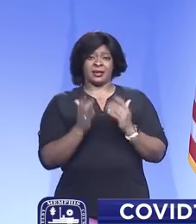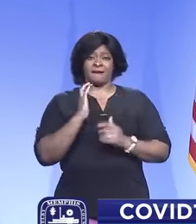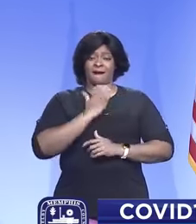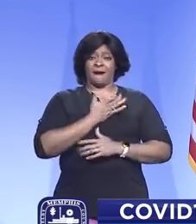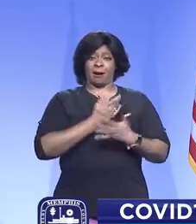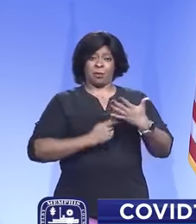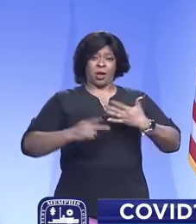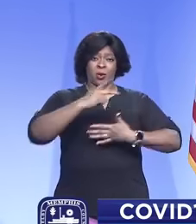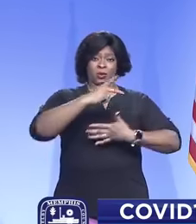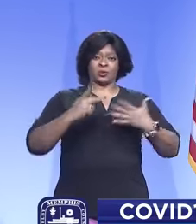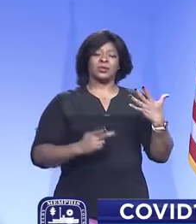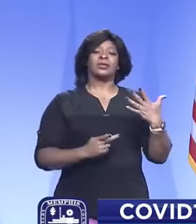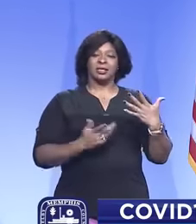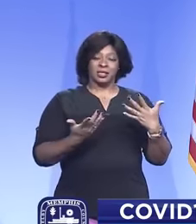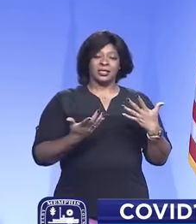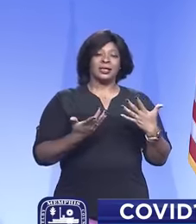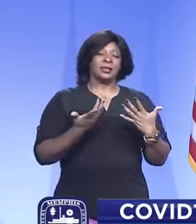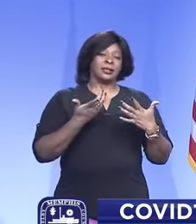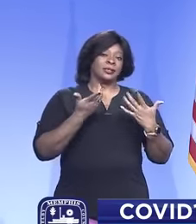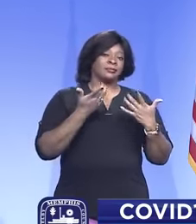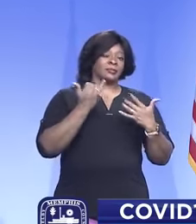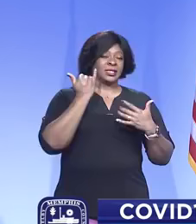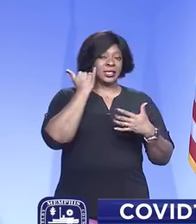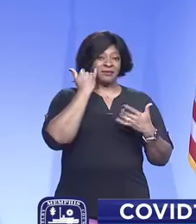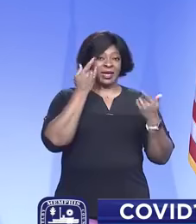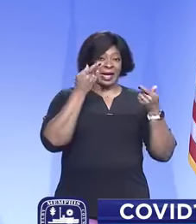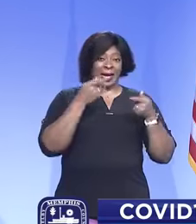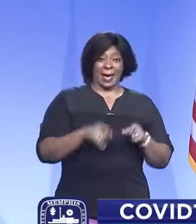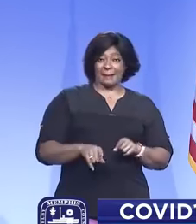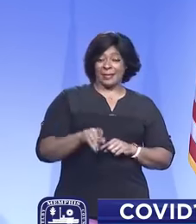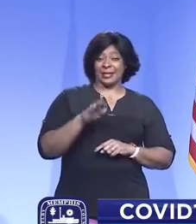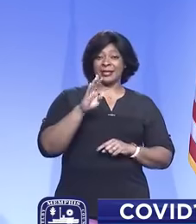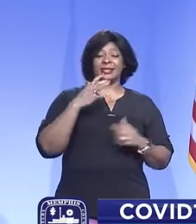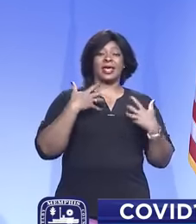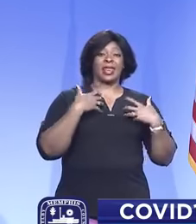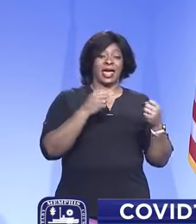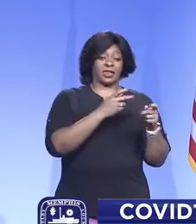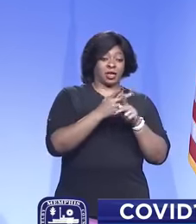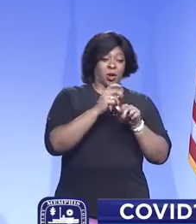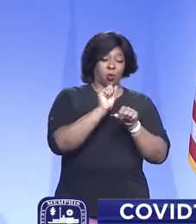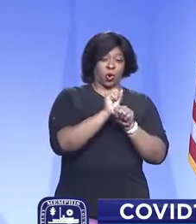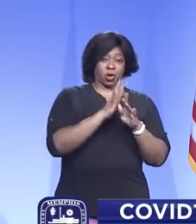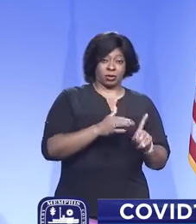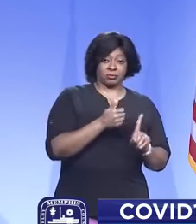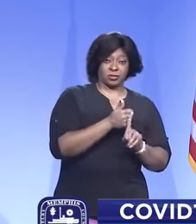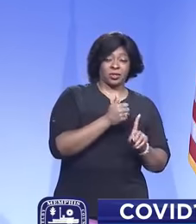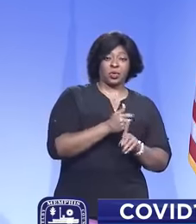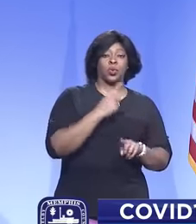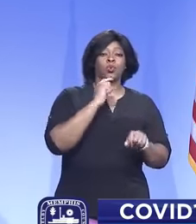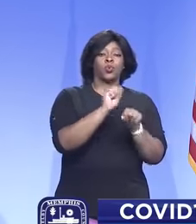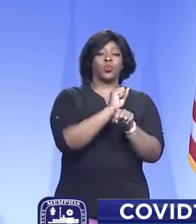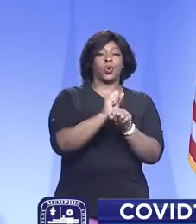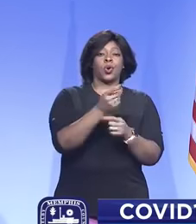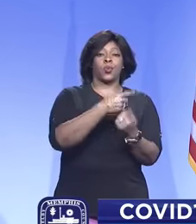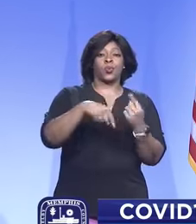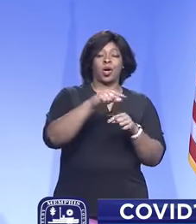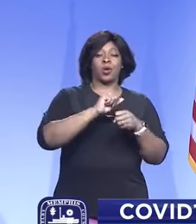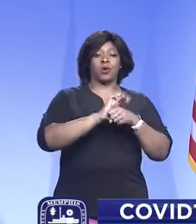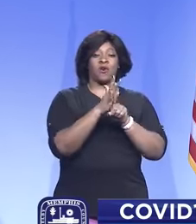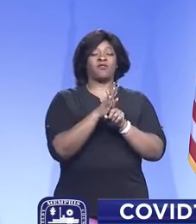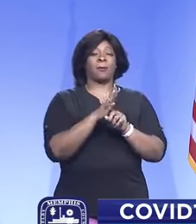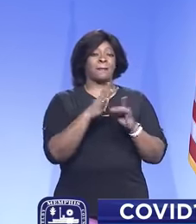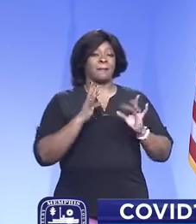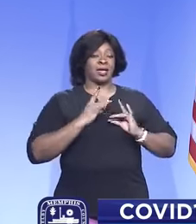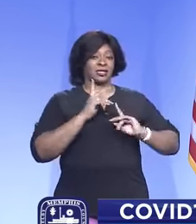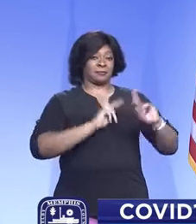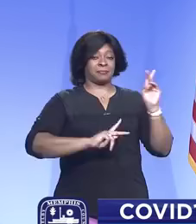priority, you know, if it happens to have been a healthcare worker who's working around COVID